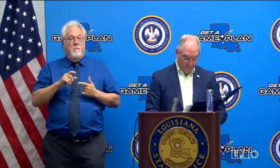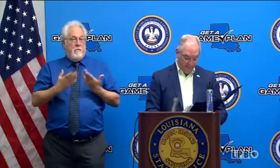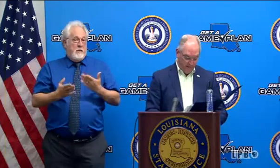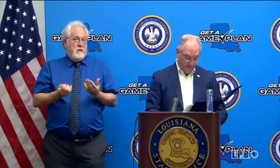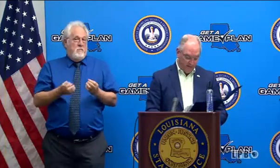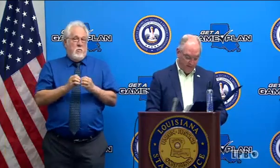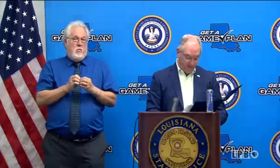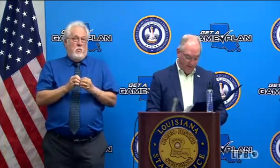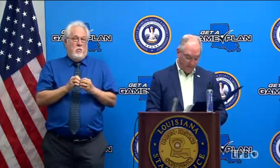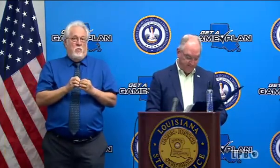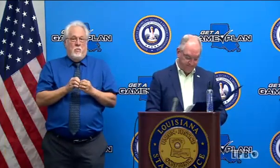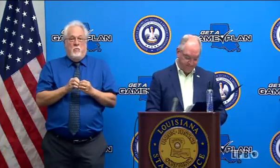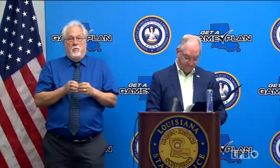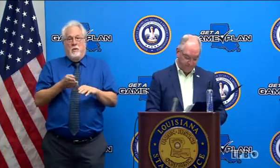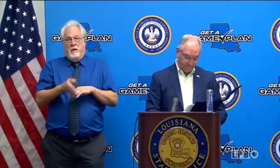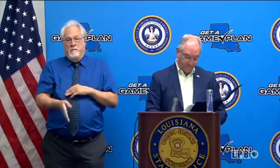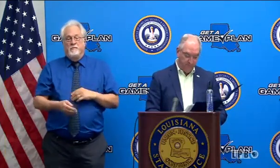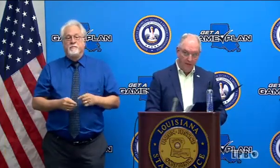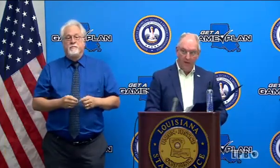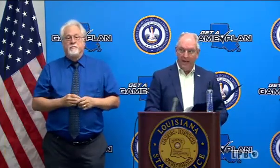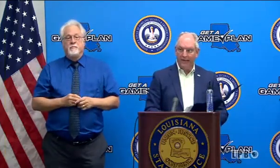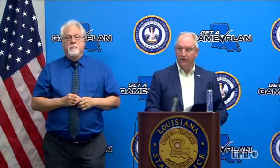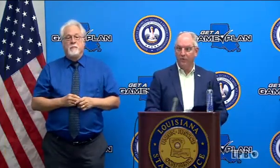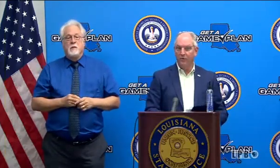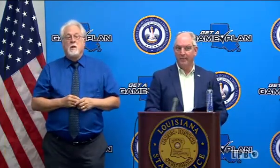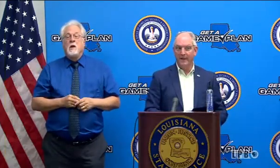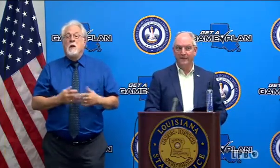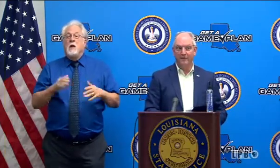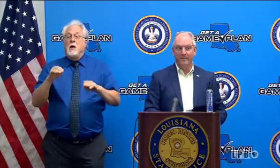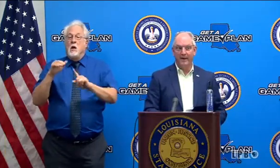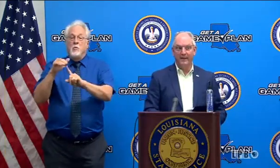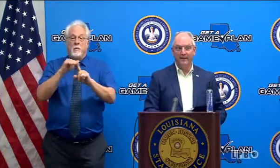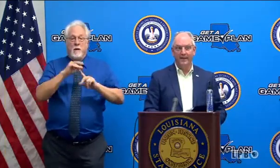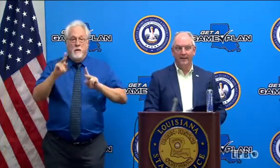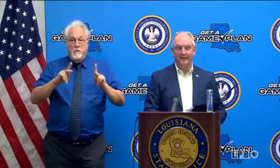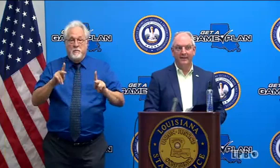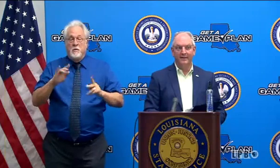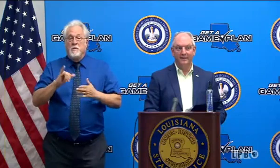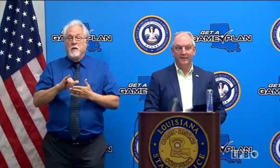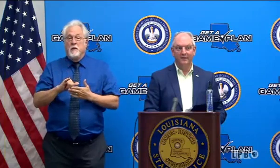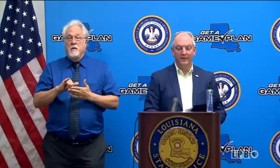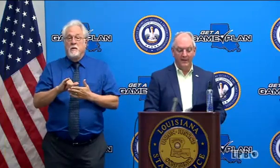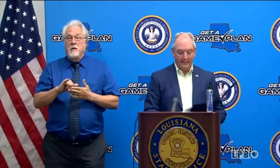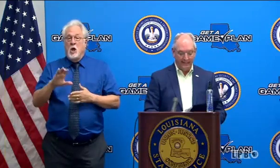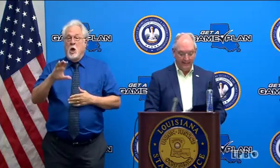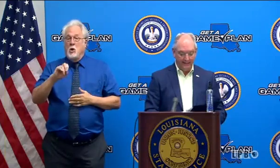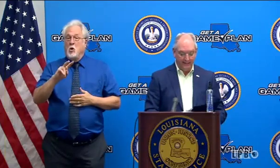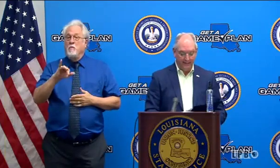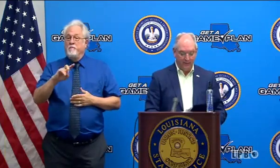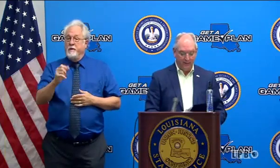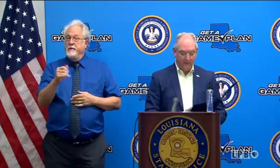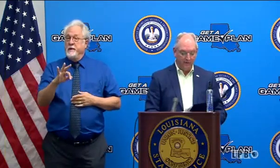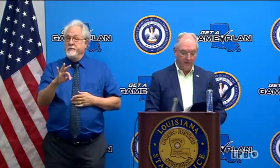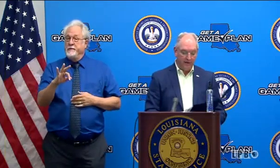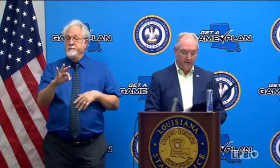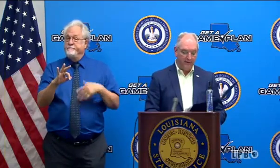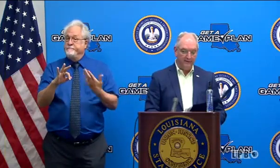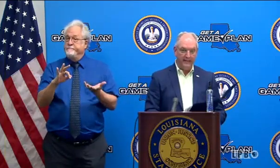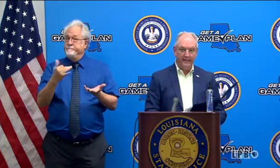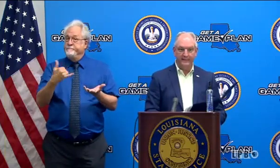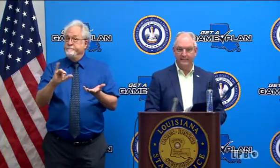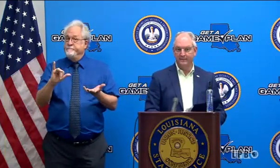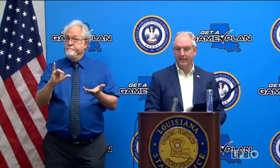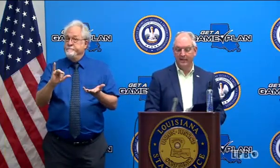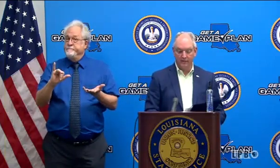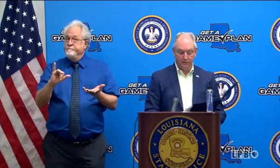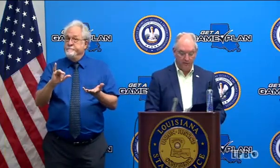more to follow. I do want to remind everybody that COVID-19 is prevalent throughout our